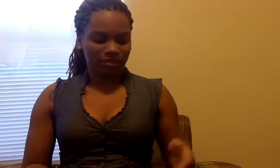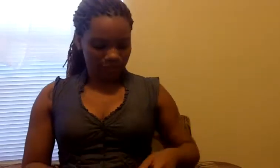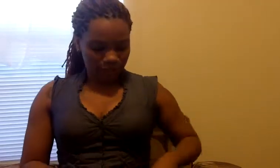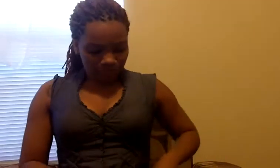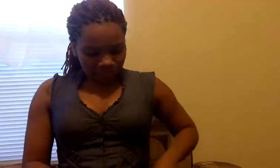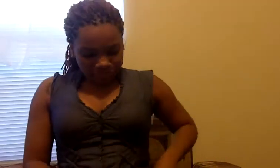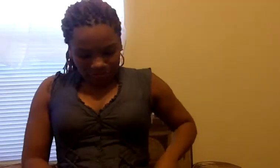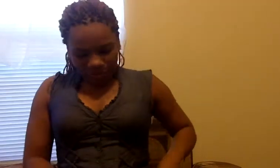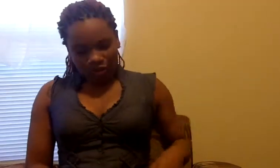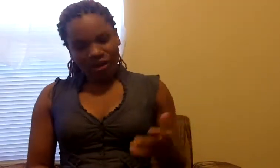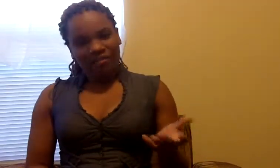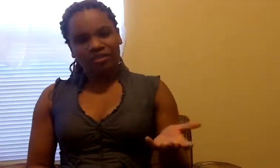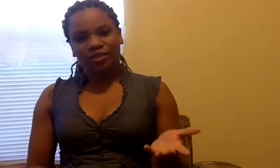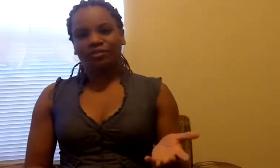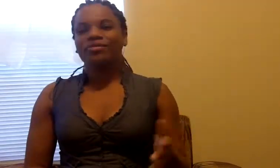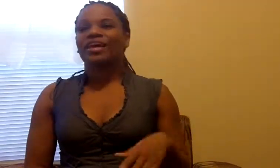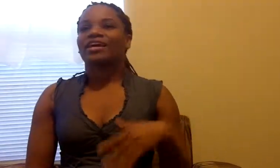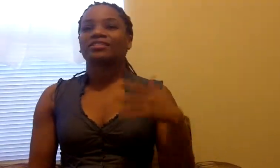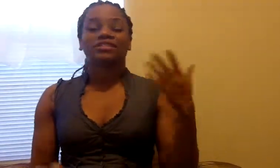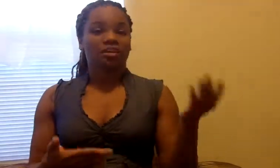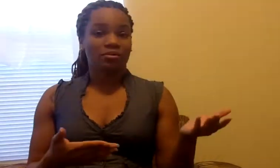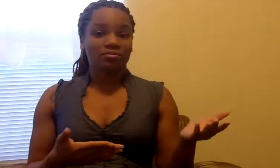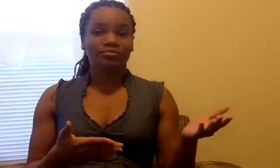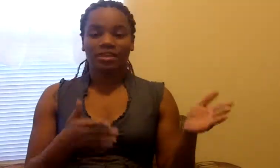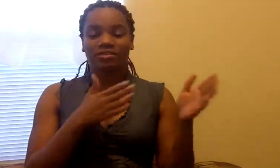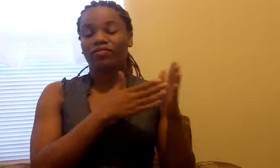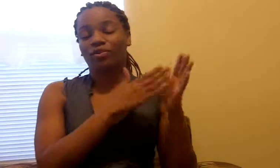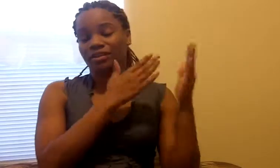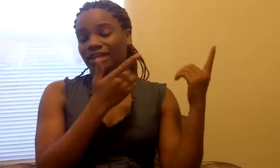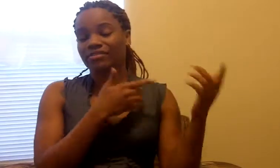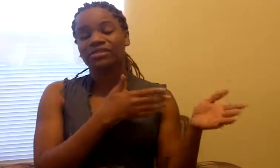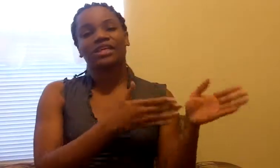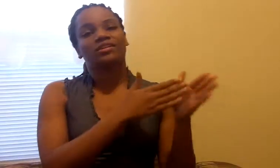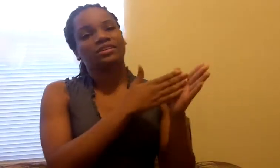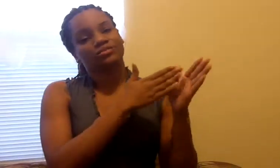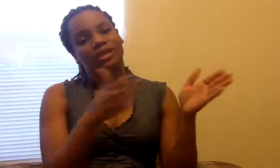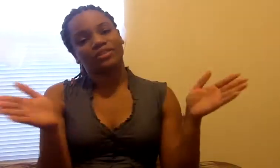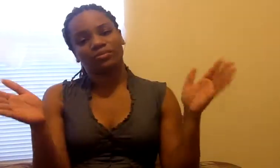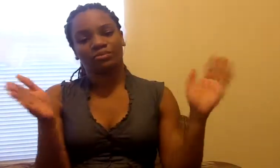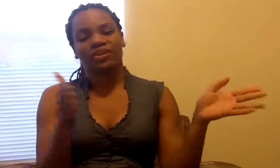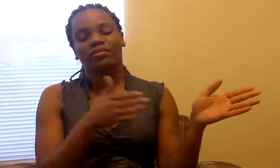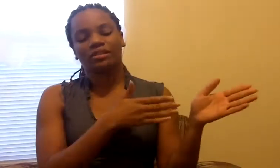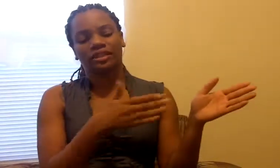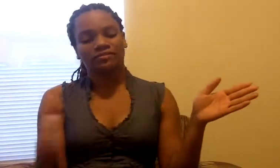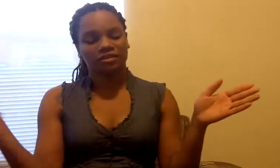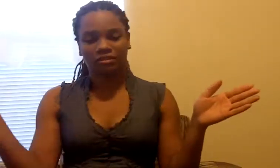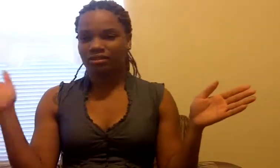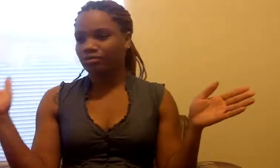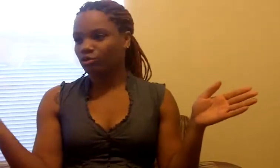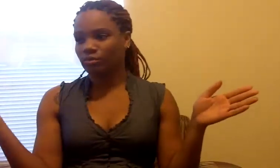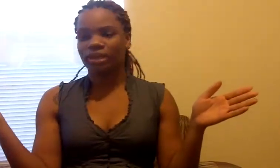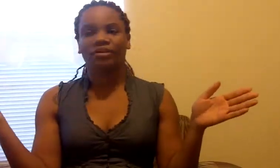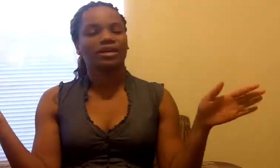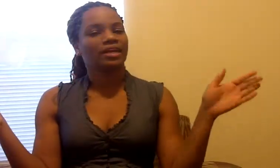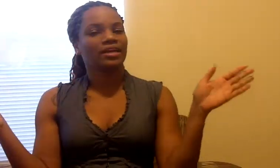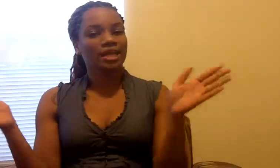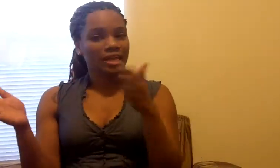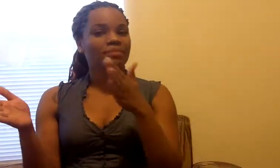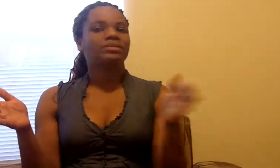students, you have to know that some is on their hearing scale is range from profoundly deaf to normal hearing, and in